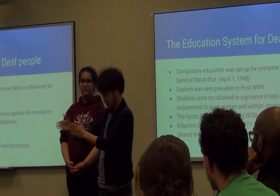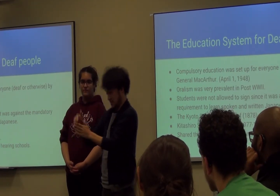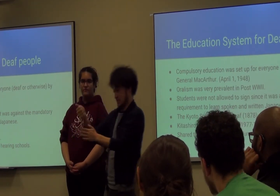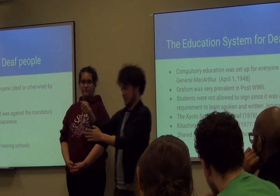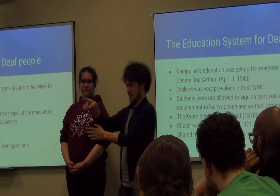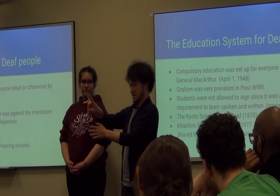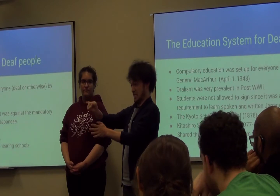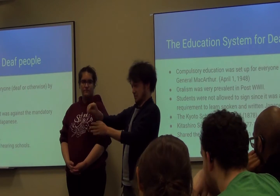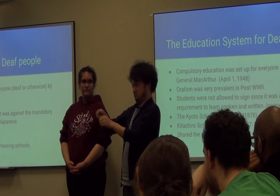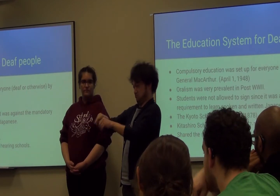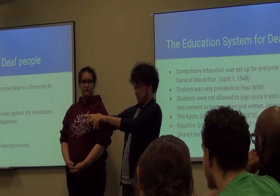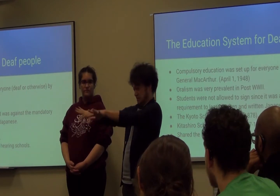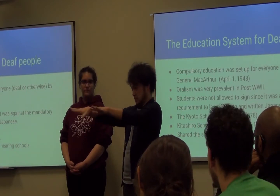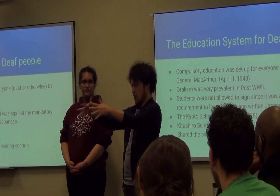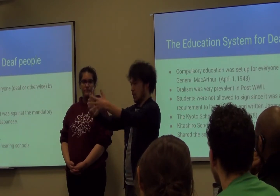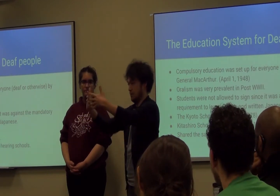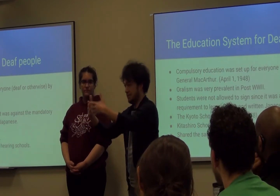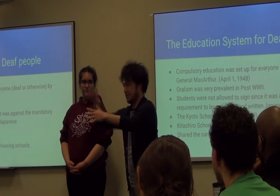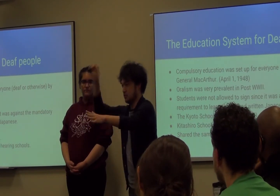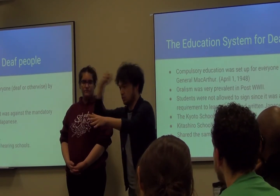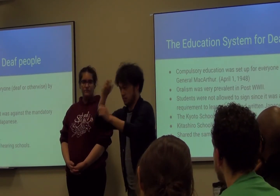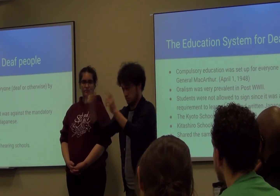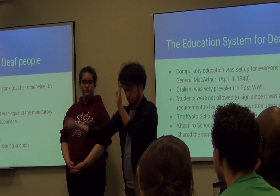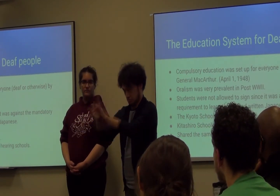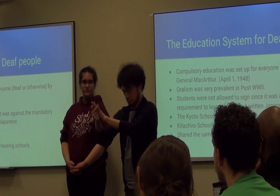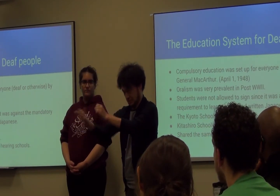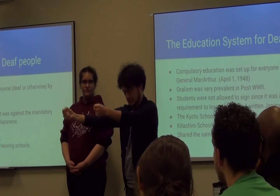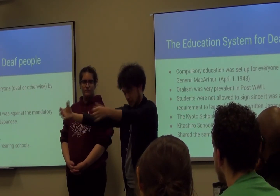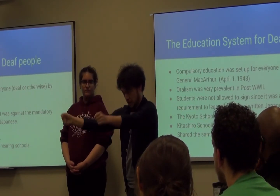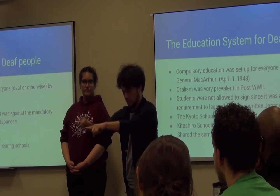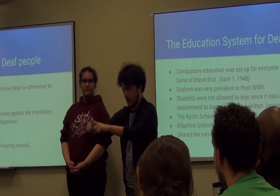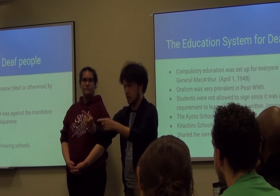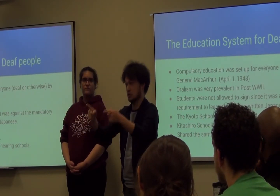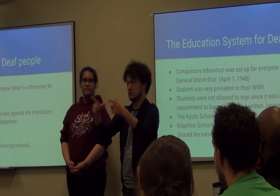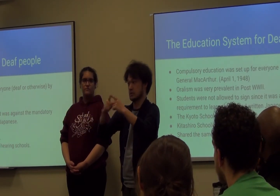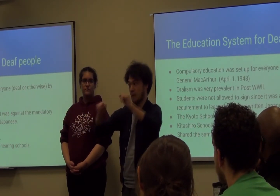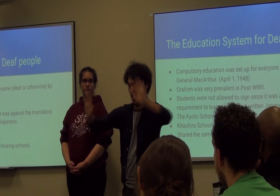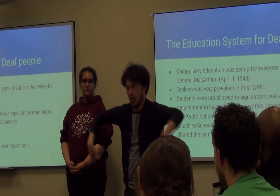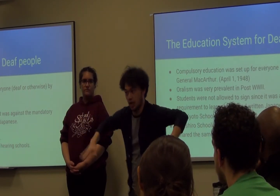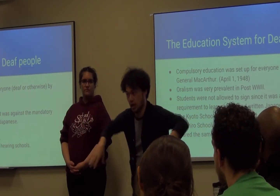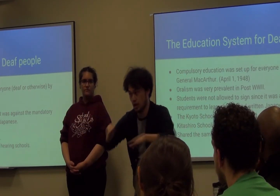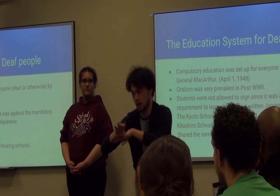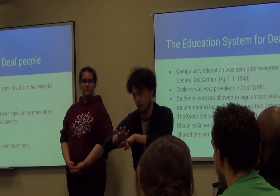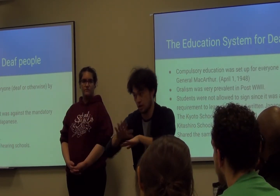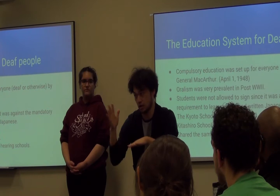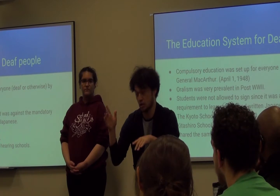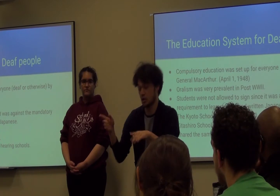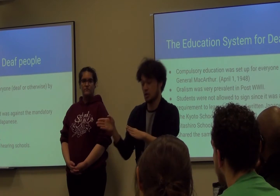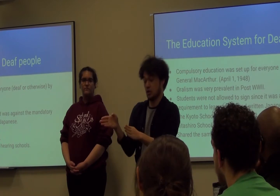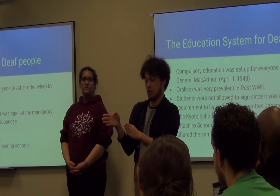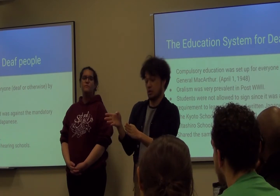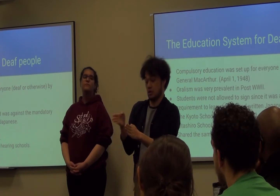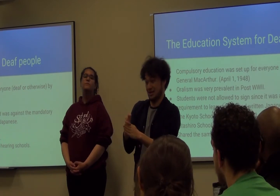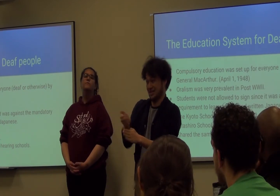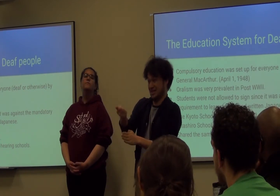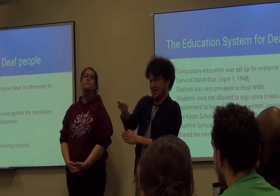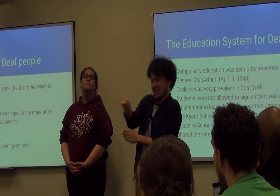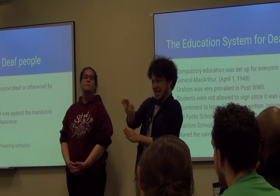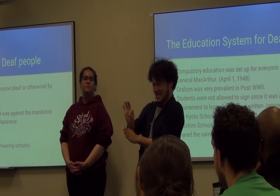they were able to, have sign these words, but in 1880, America and Europe banned sign language, but it hadn't influenced Japan